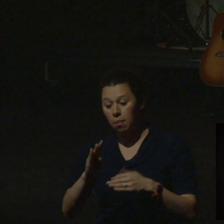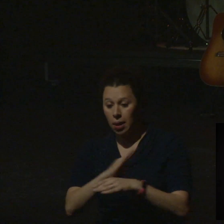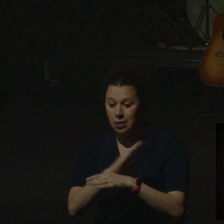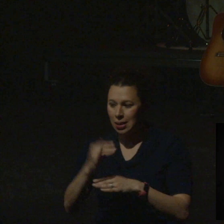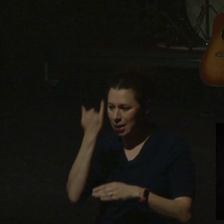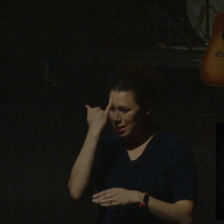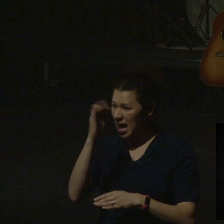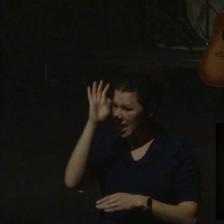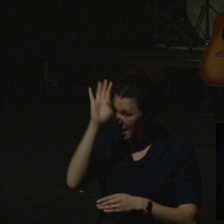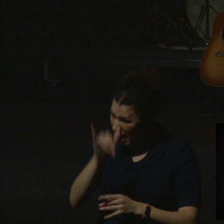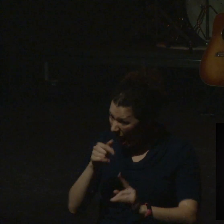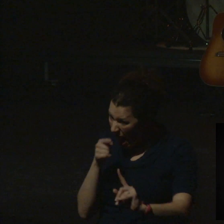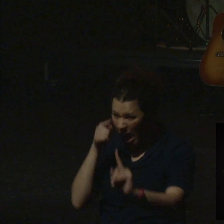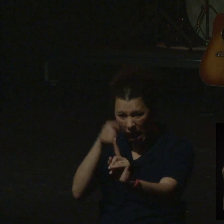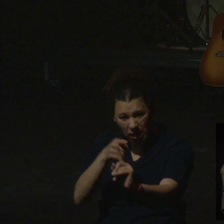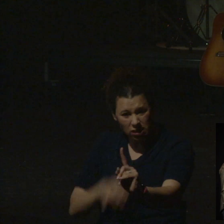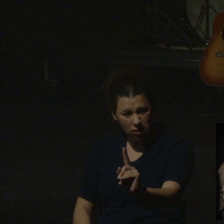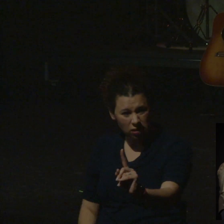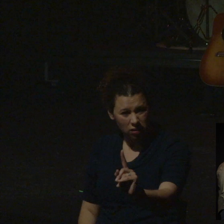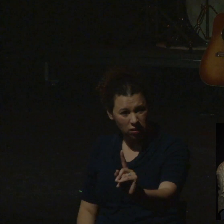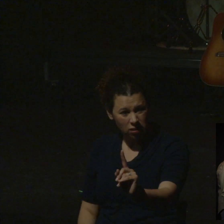really it?